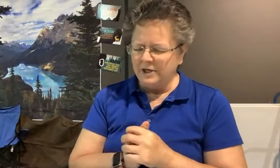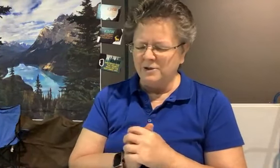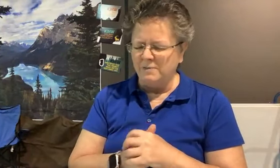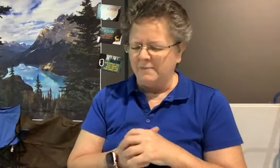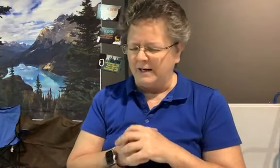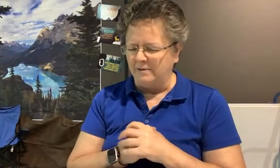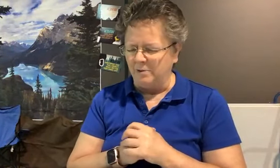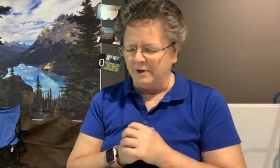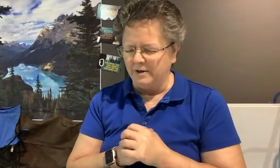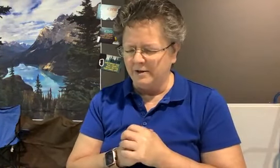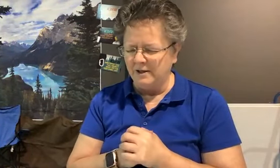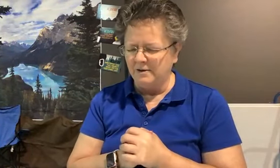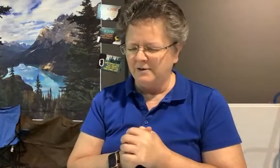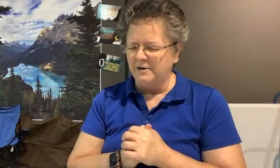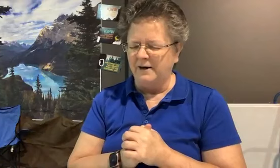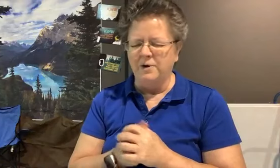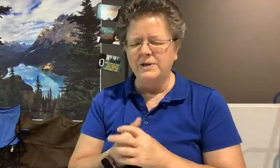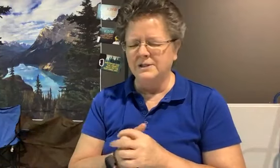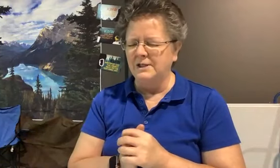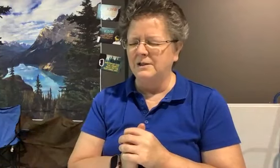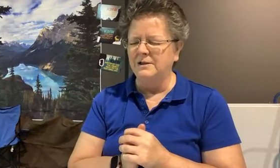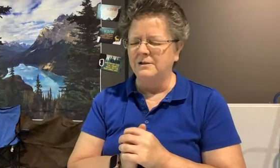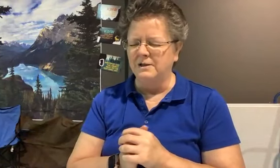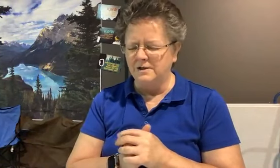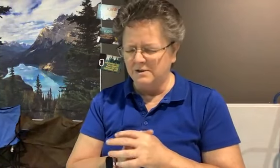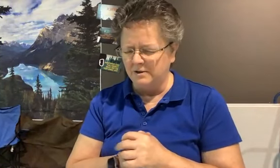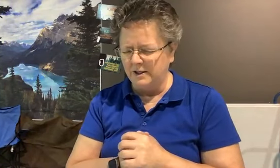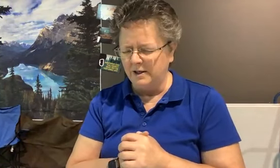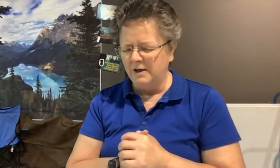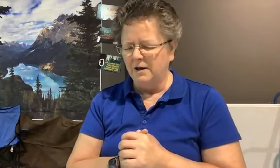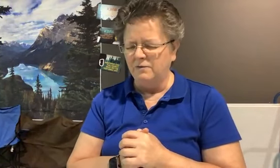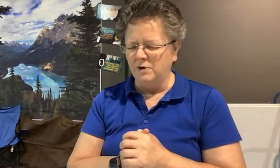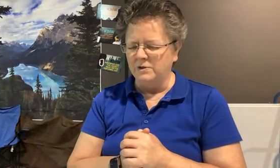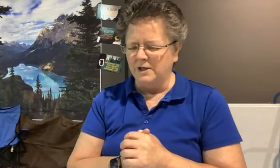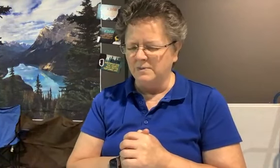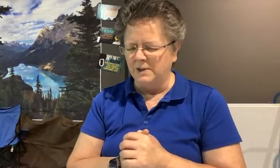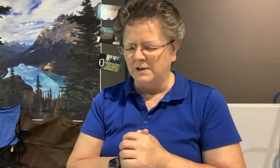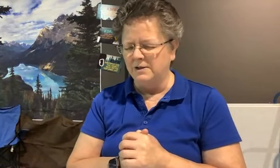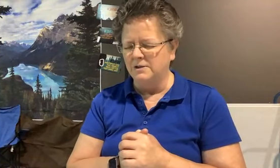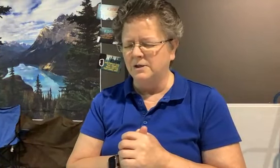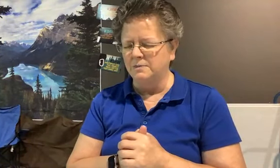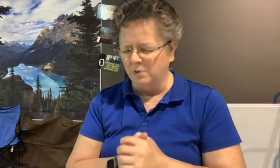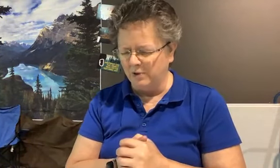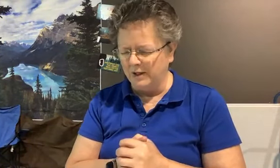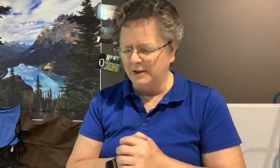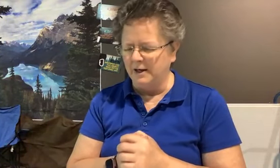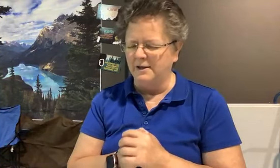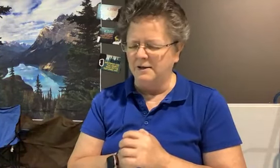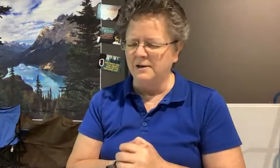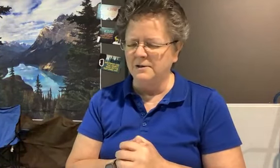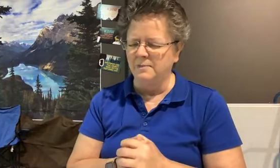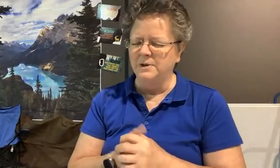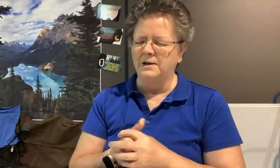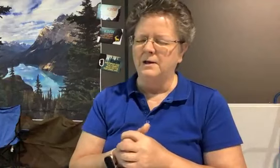changing my mind, Lord. Thank you. I've always seen the history of the Old Testament as just boring and not something